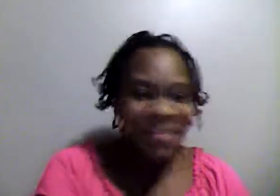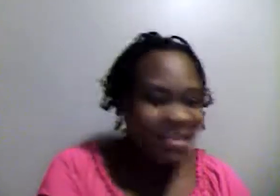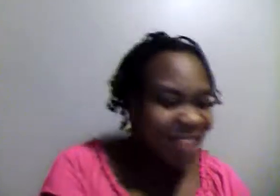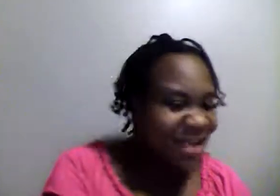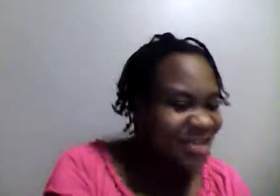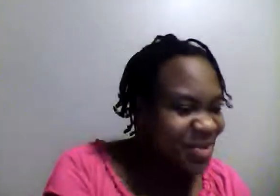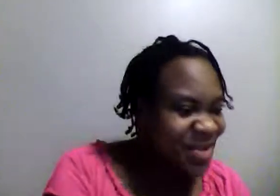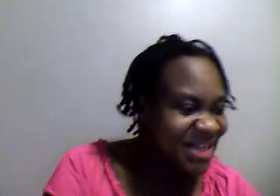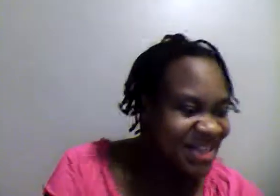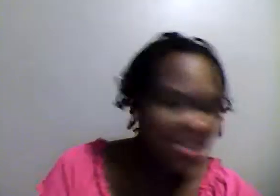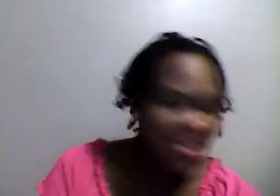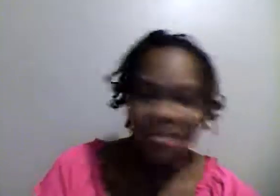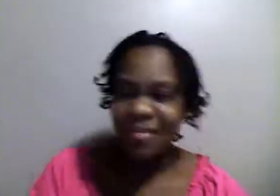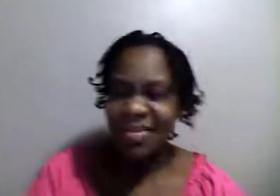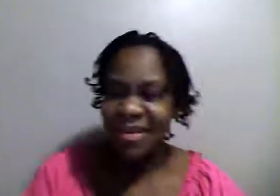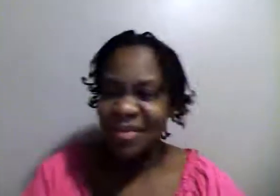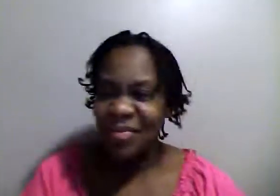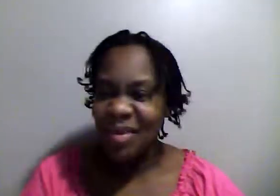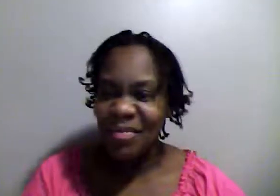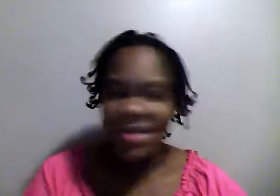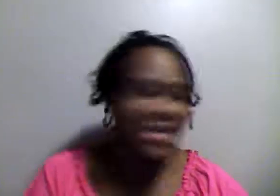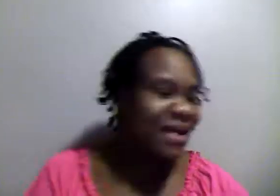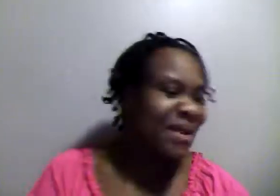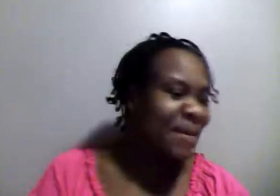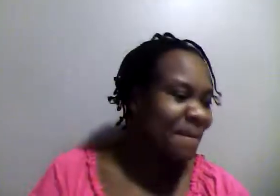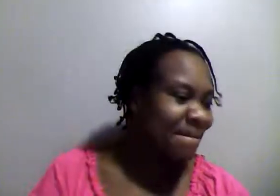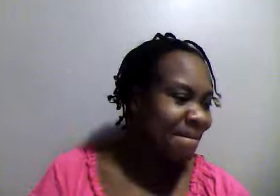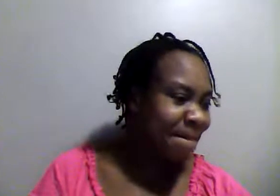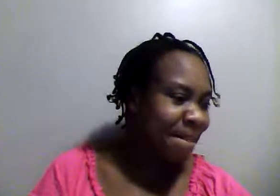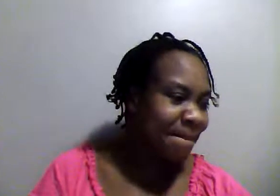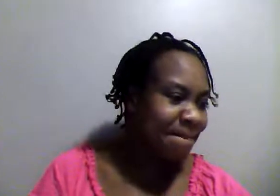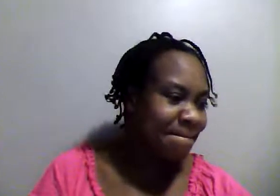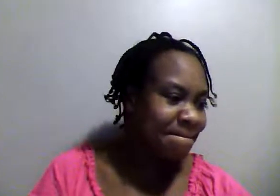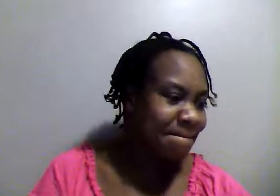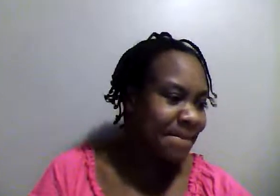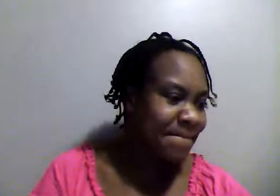Right, so let's see. Where was I?